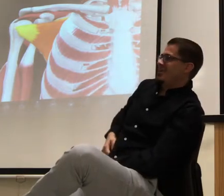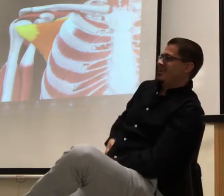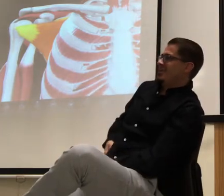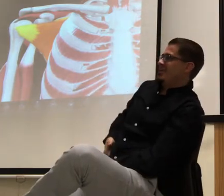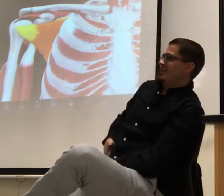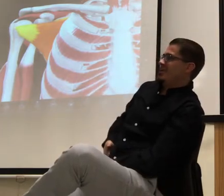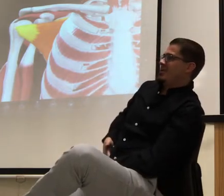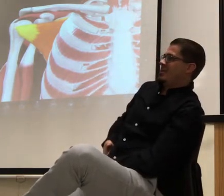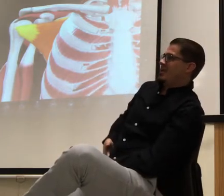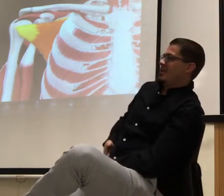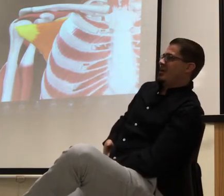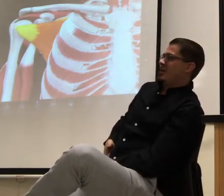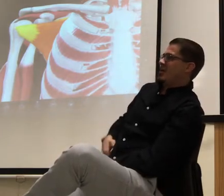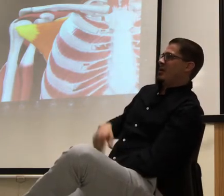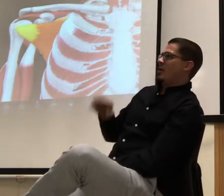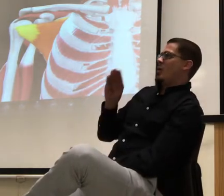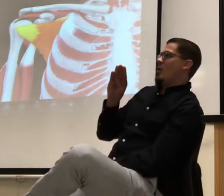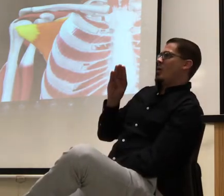way down there.